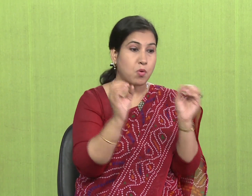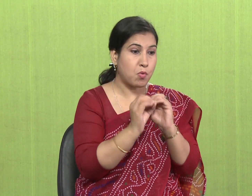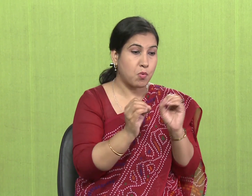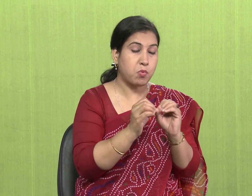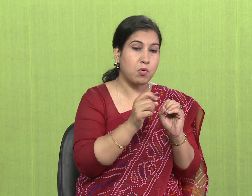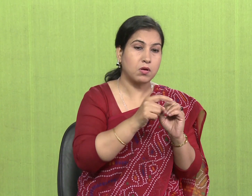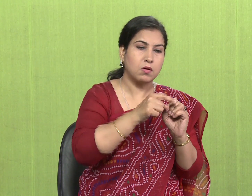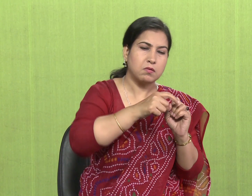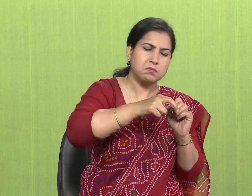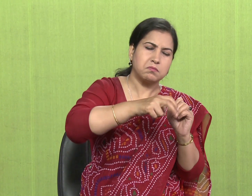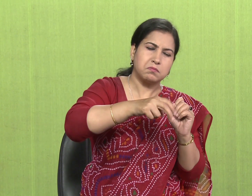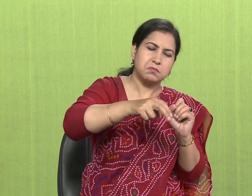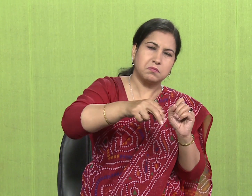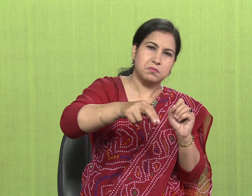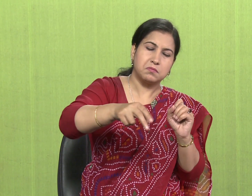find water.